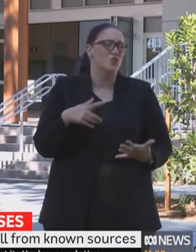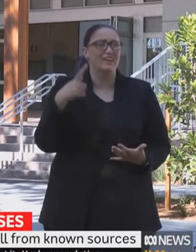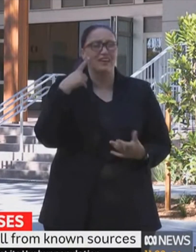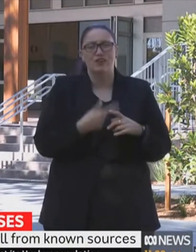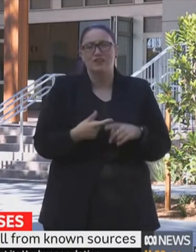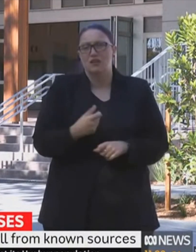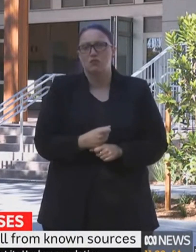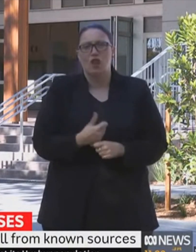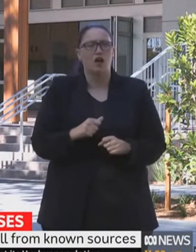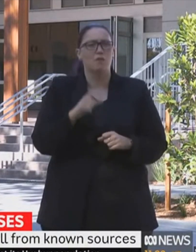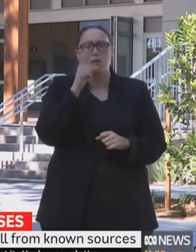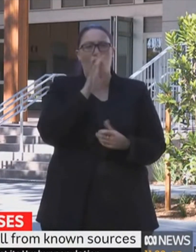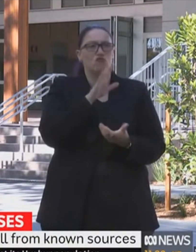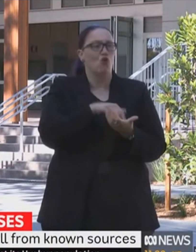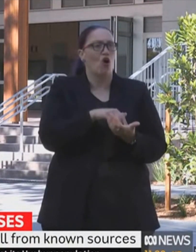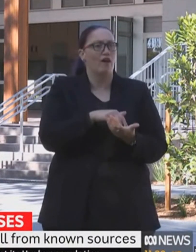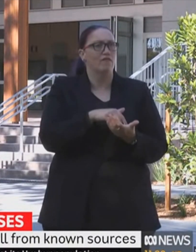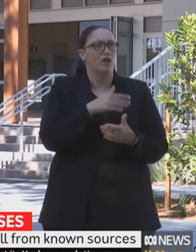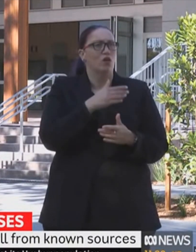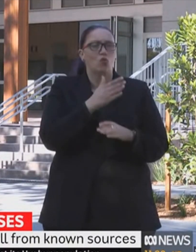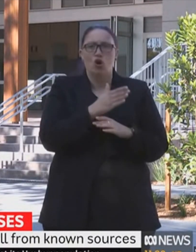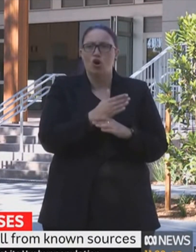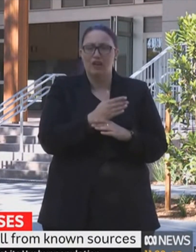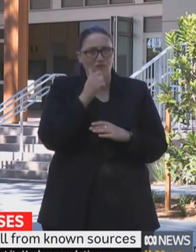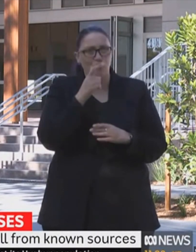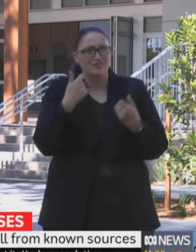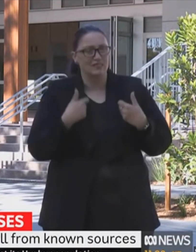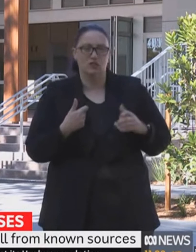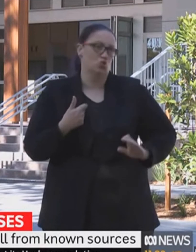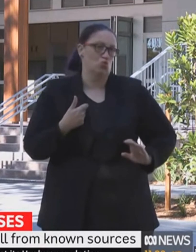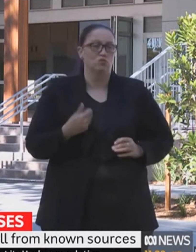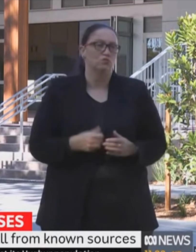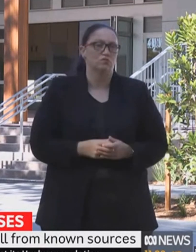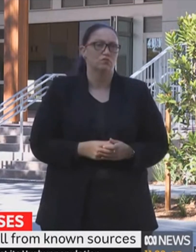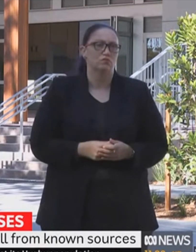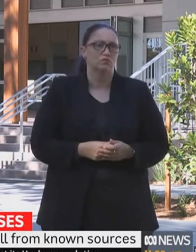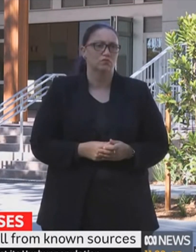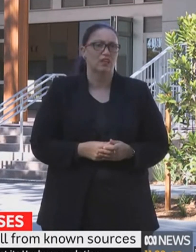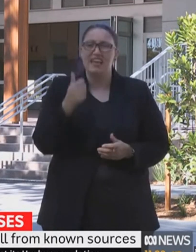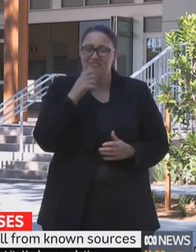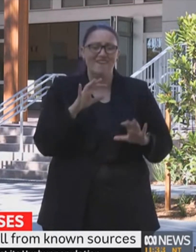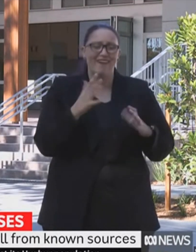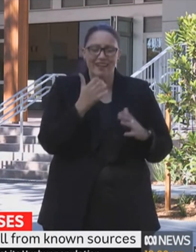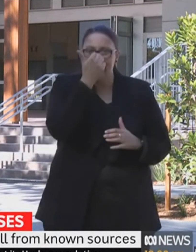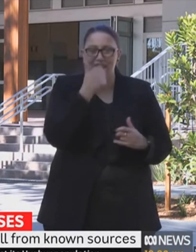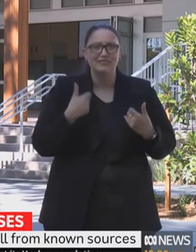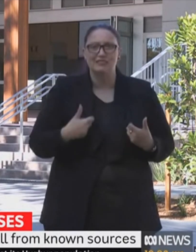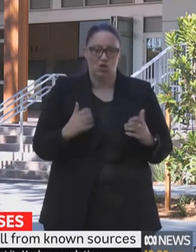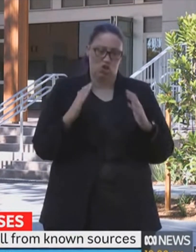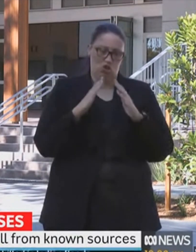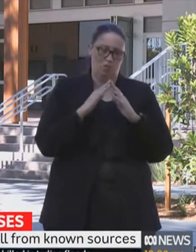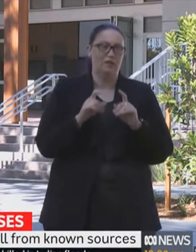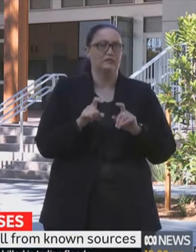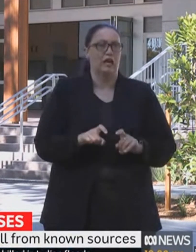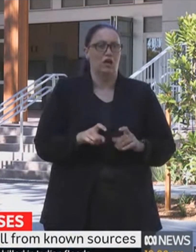of people turning up to work when they've got symptoms. You shouldn't be at work if you've got symptoms. You shouldn't be interacting with others if you've got symptoms. That